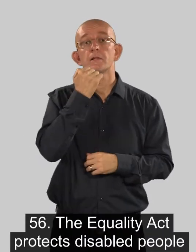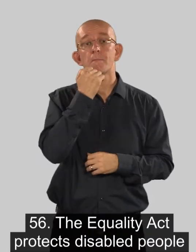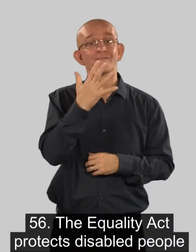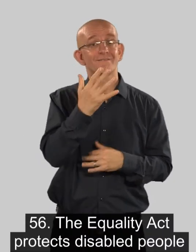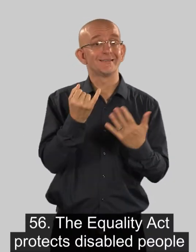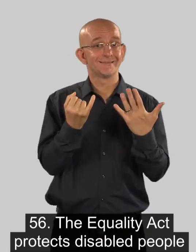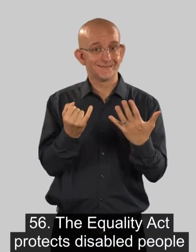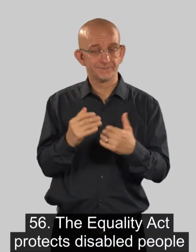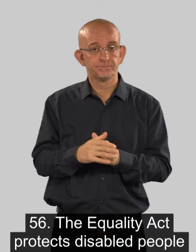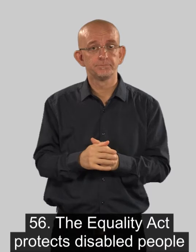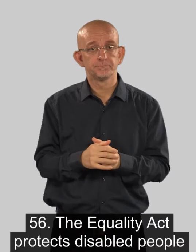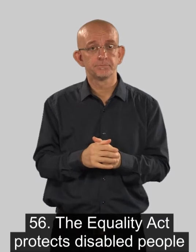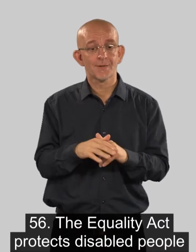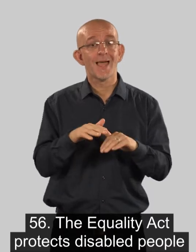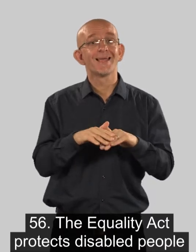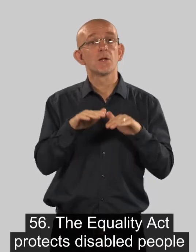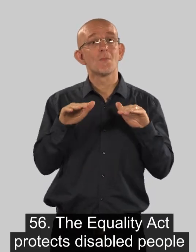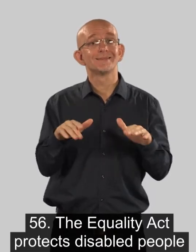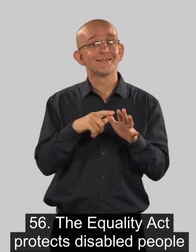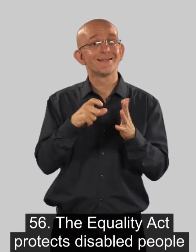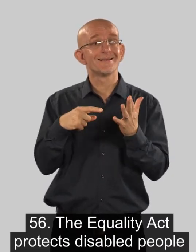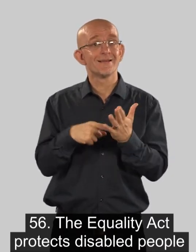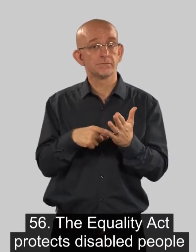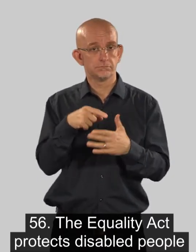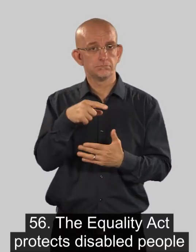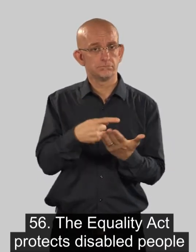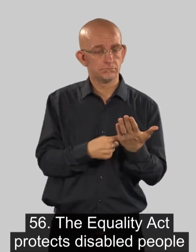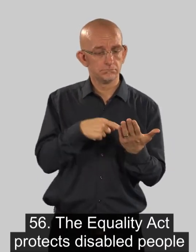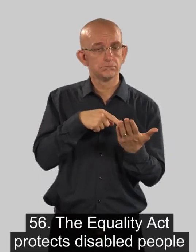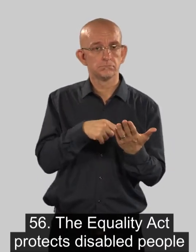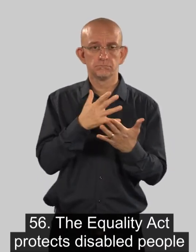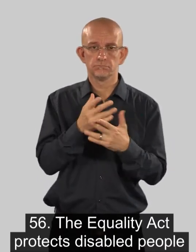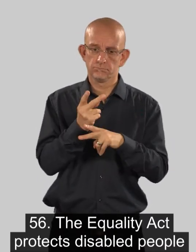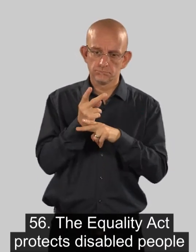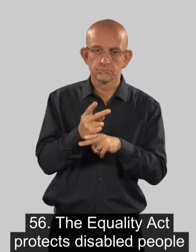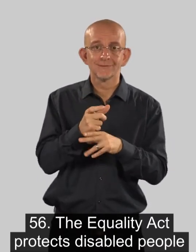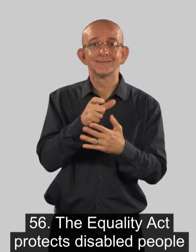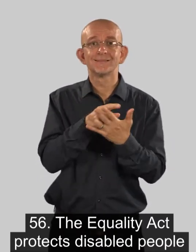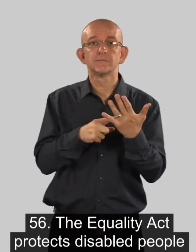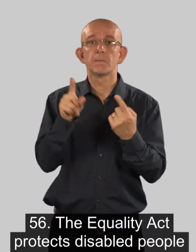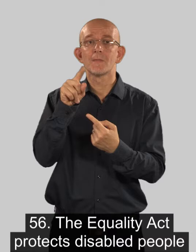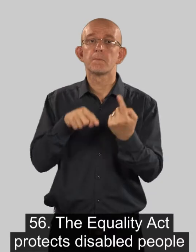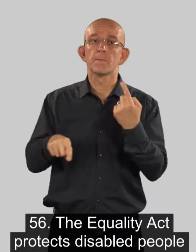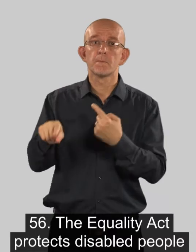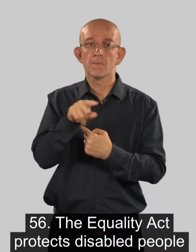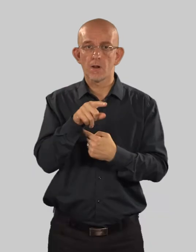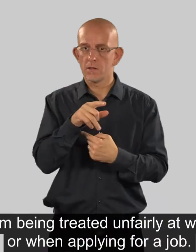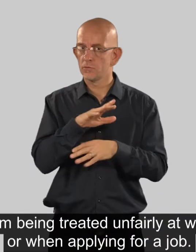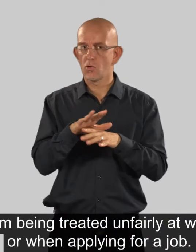56. The Equality Act protects disabled people from being treated unfairly at work